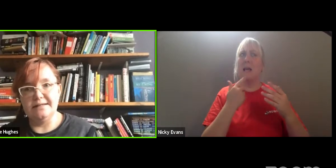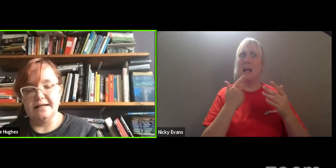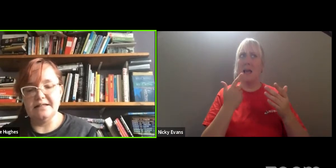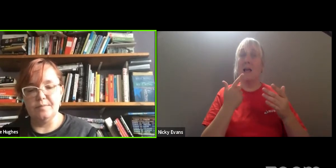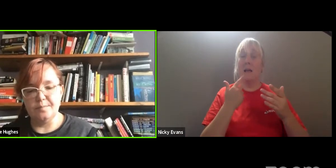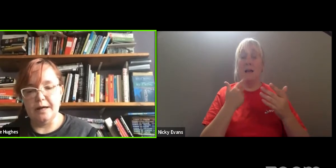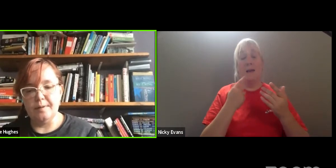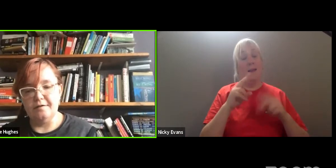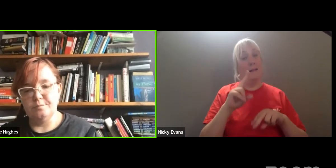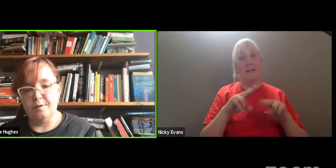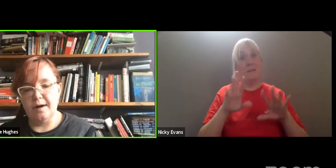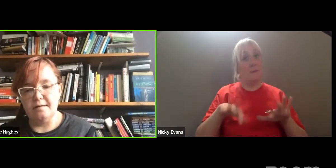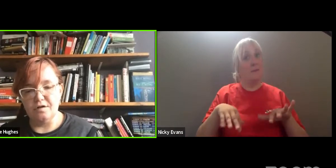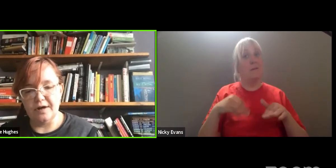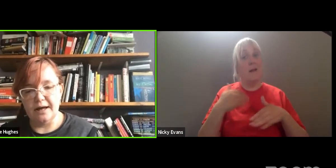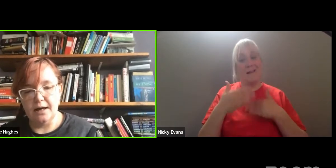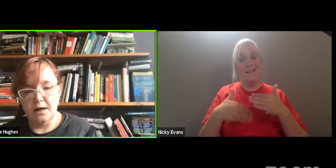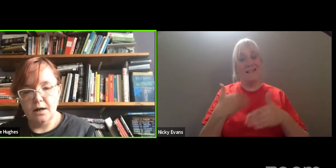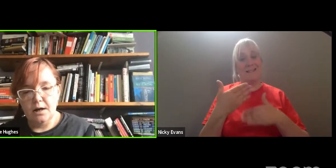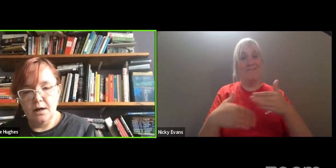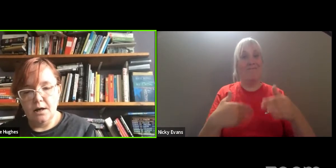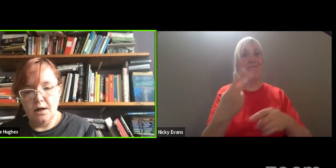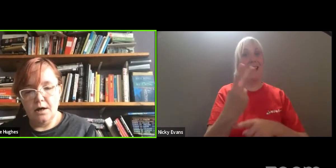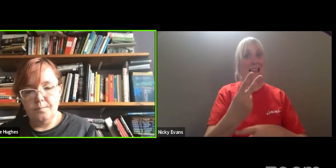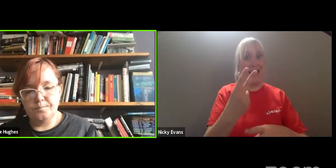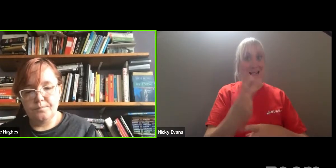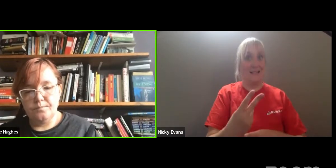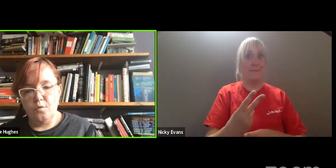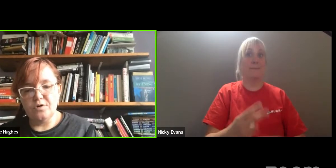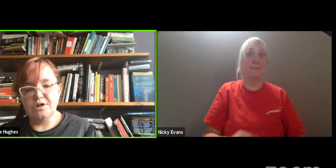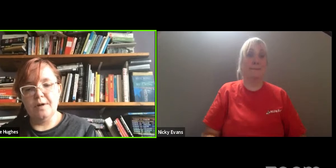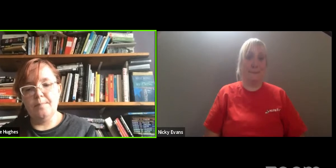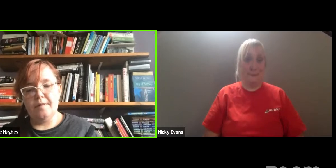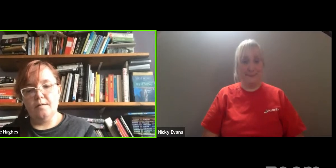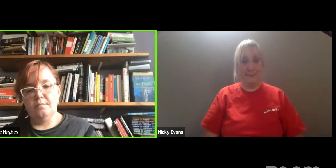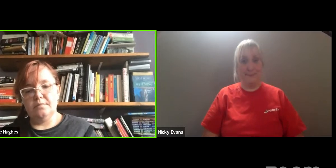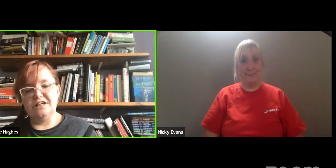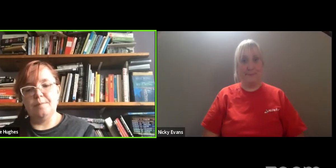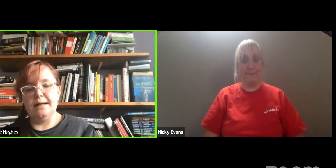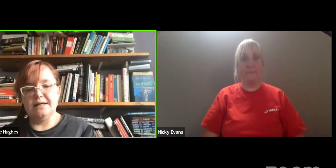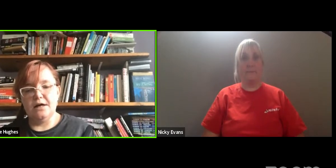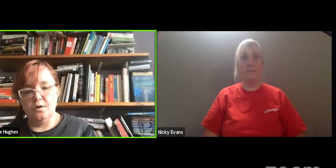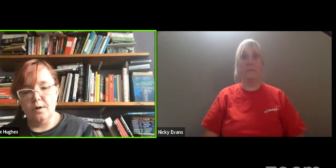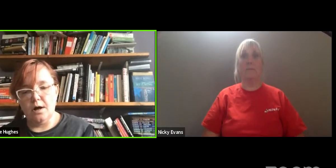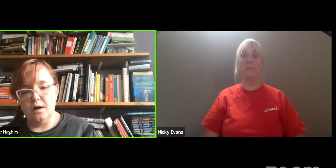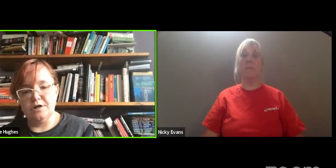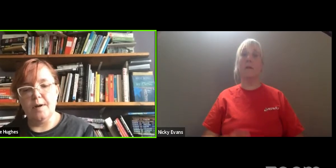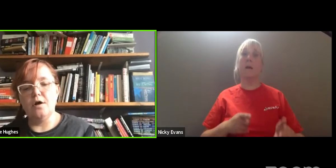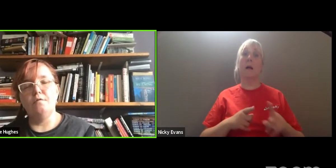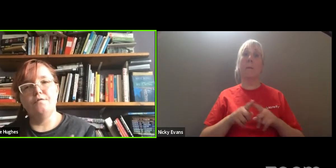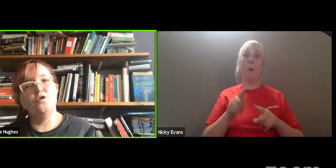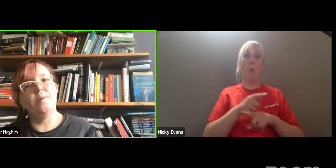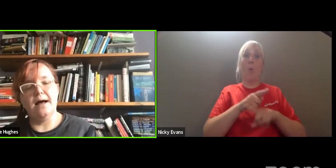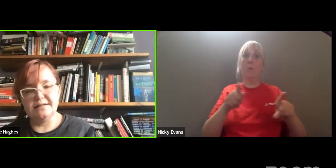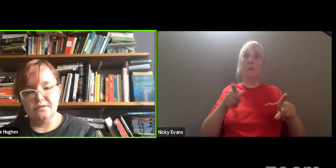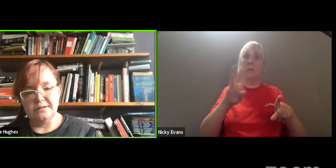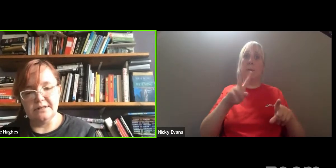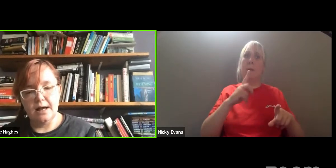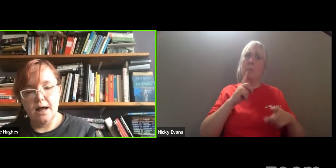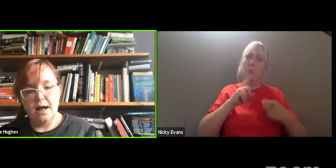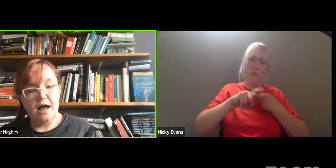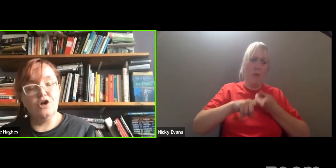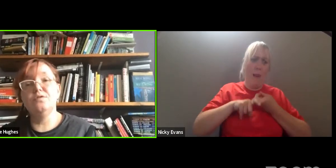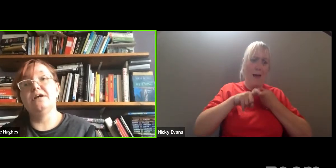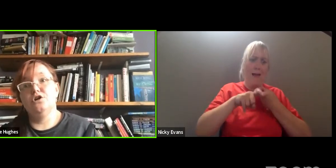now, these assessments, so people have to be wary of it. Most of the people that we speak to, dependent on food